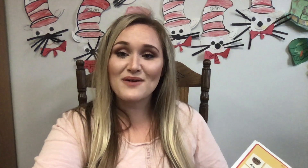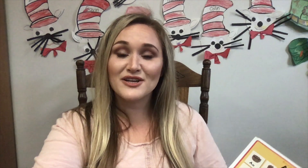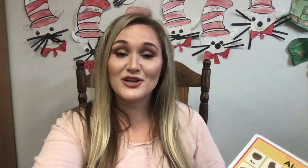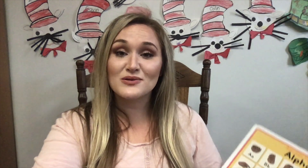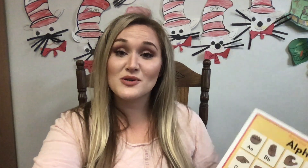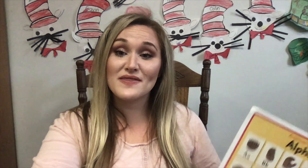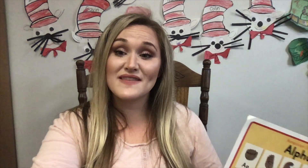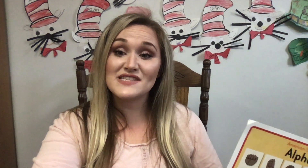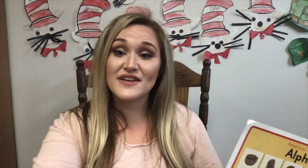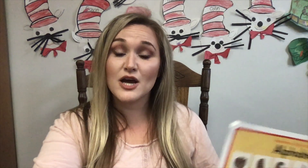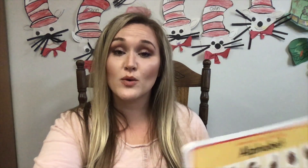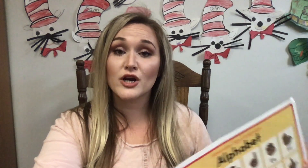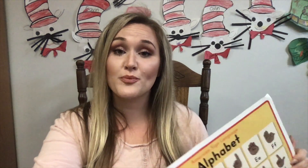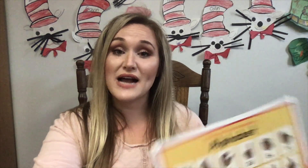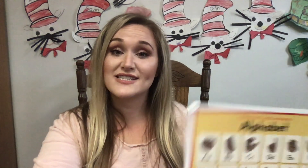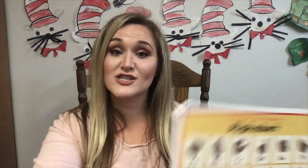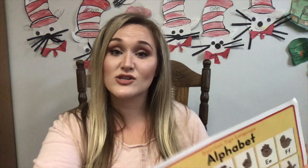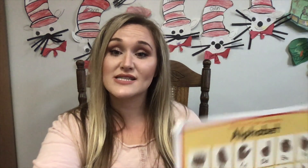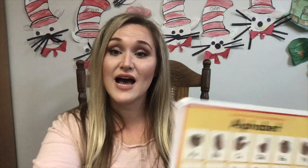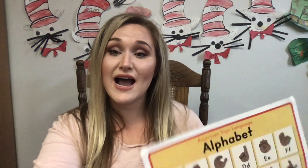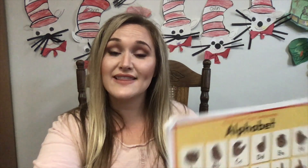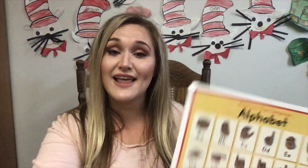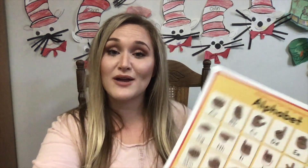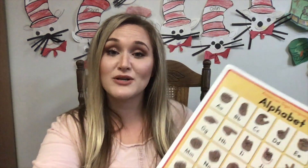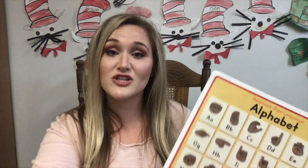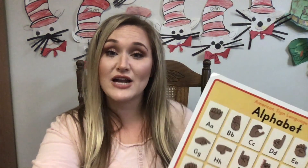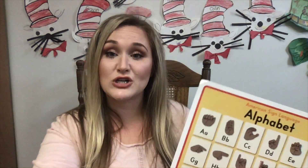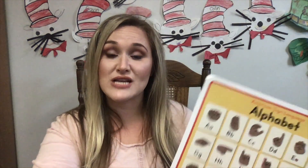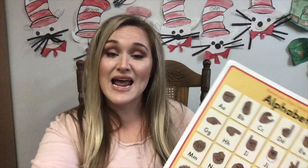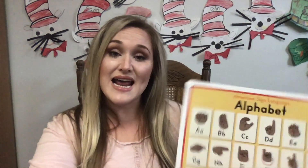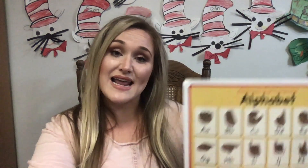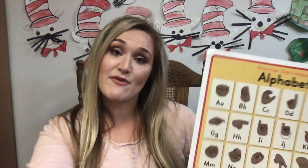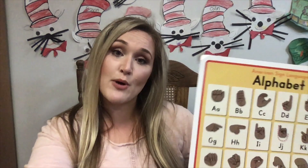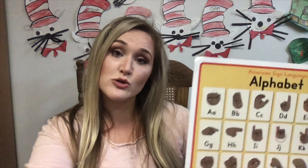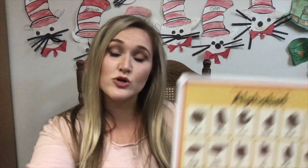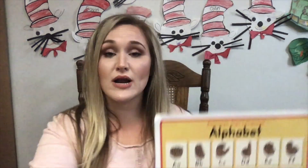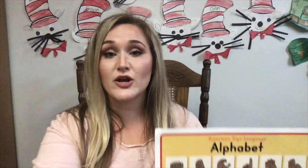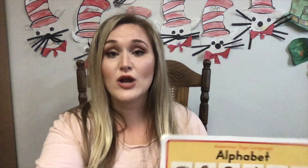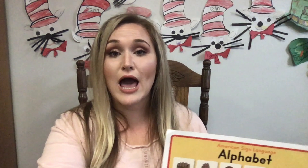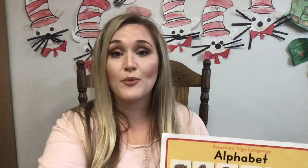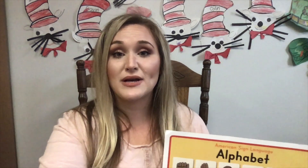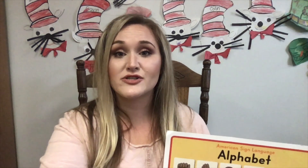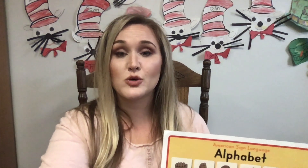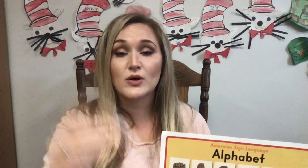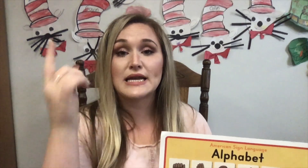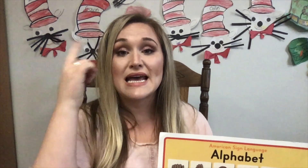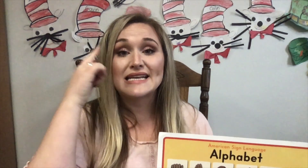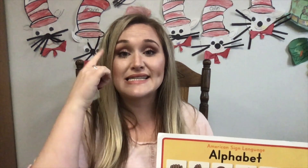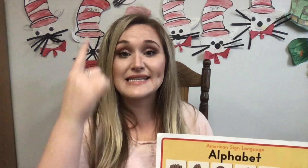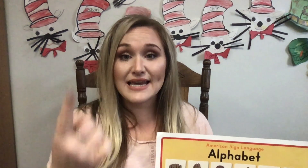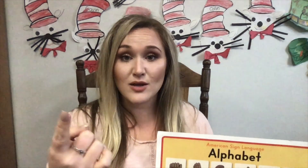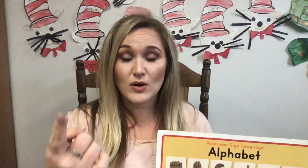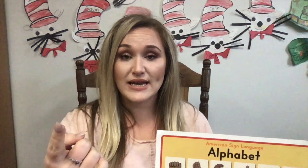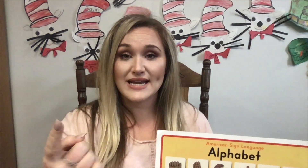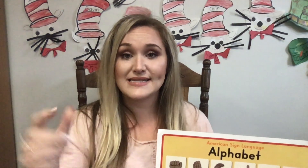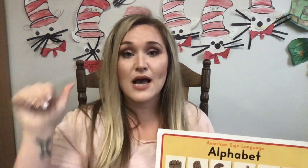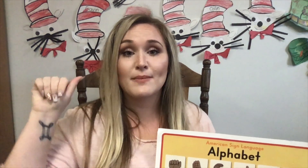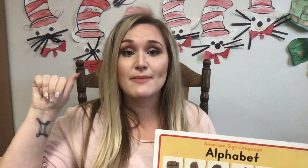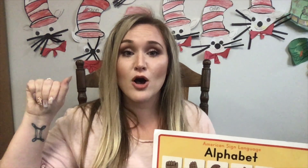How are you? So in this video, we're going to practice our sign language letters. And I have a poster down here to help us so you could see what it is, but I'm also